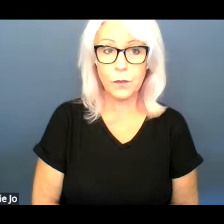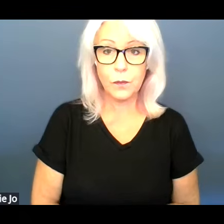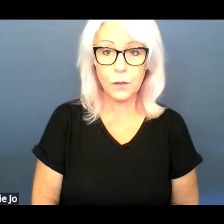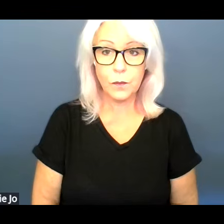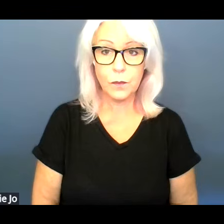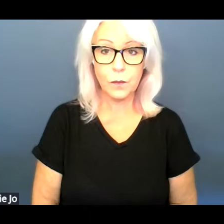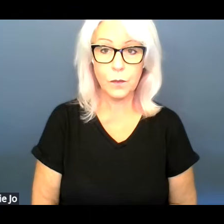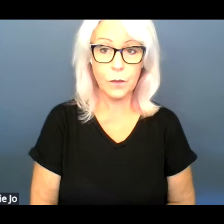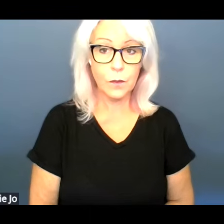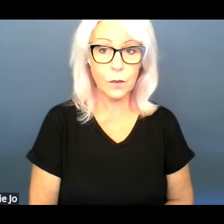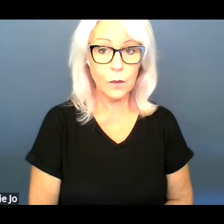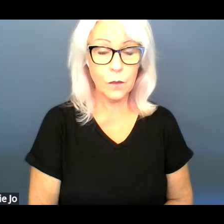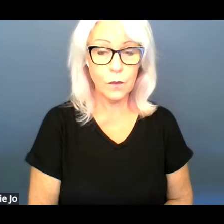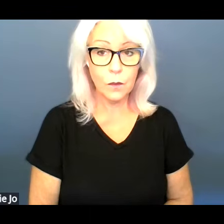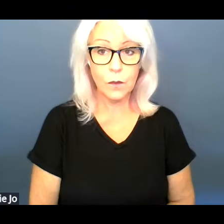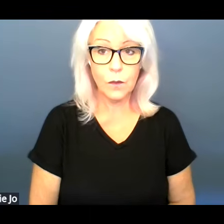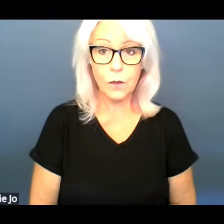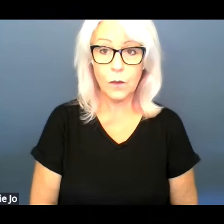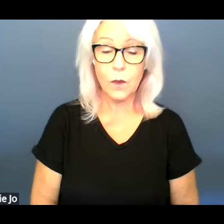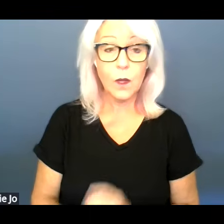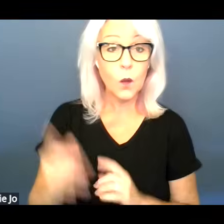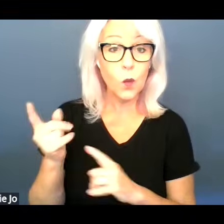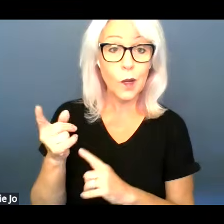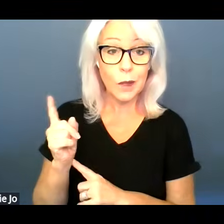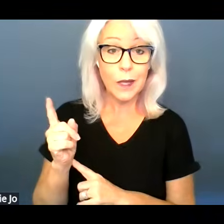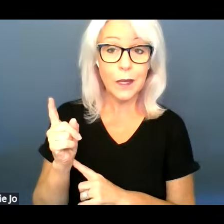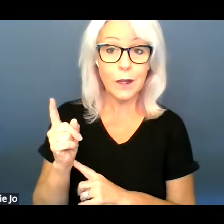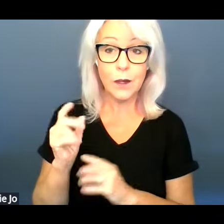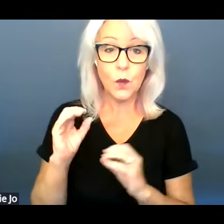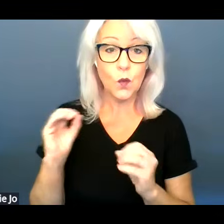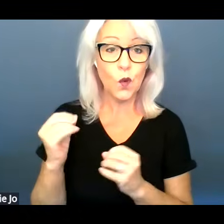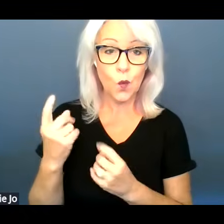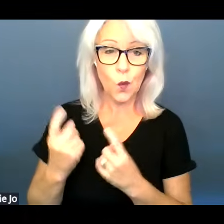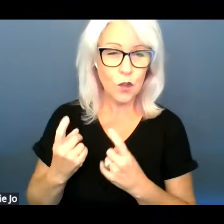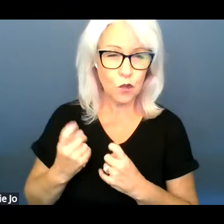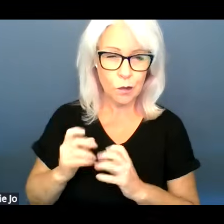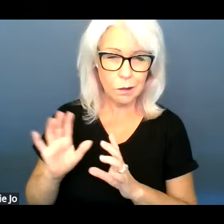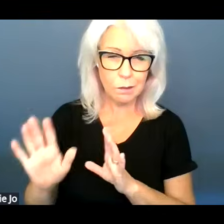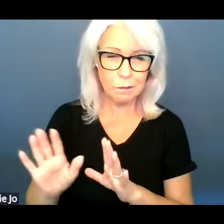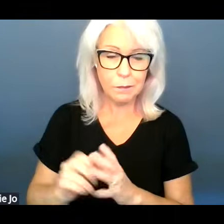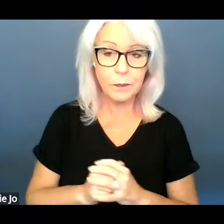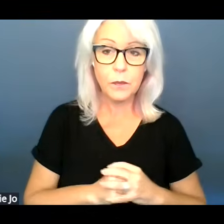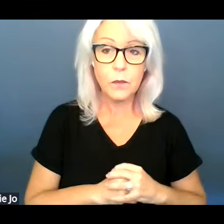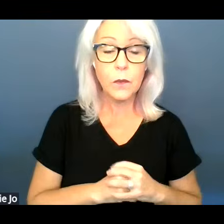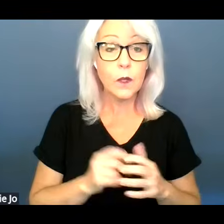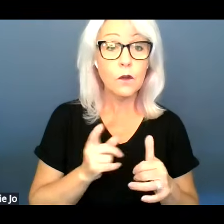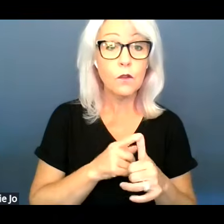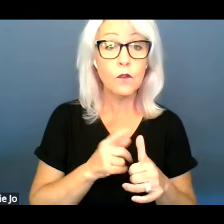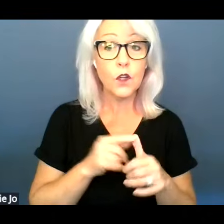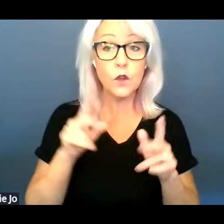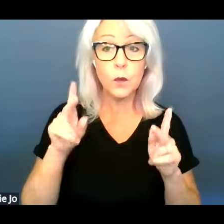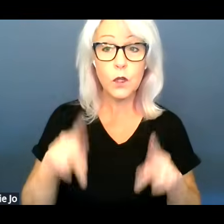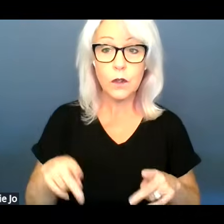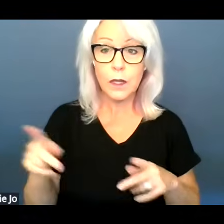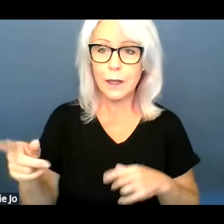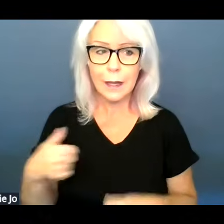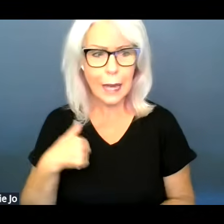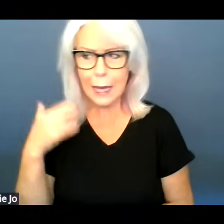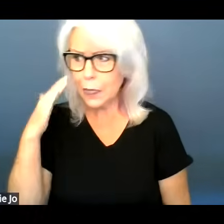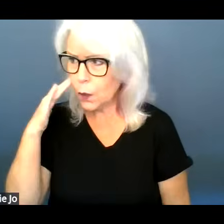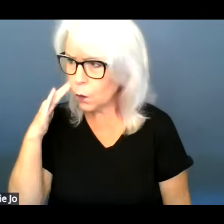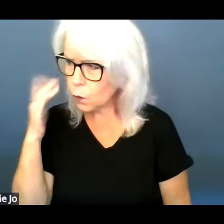all right. We'll do 1 minute, and no questions from the board. First one up is,